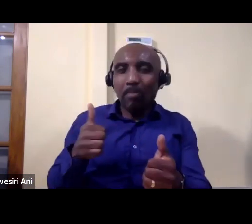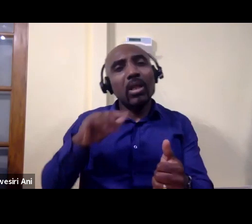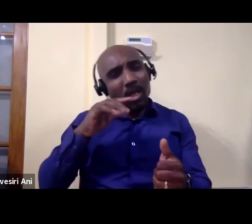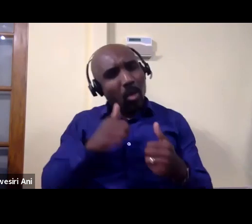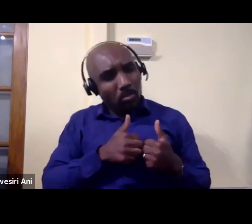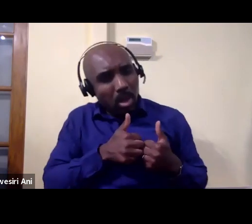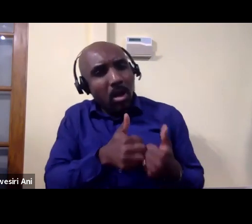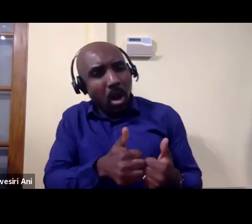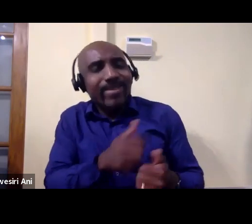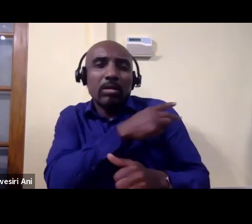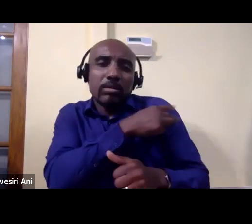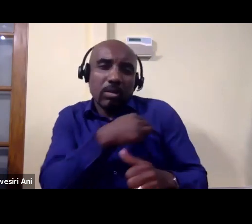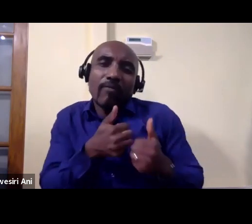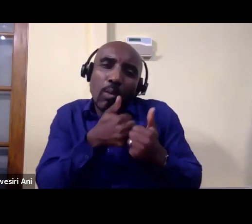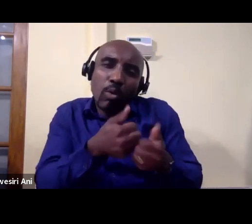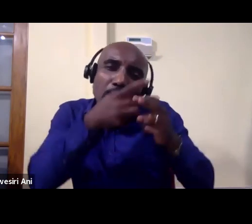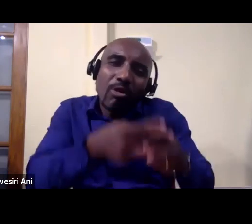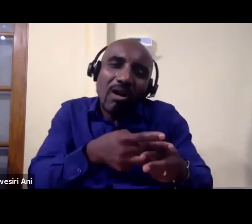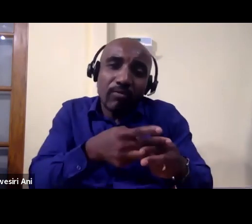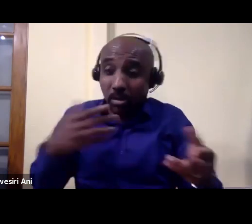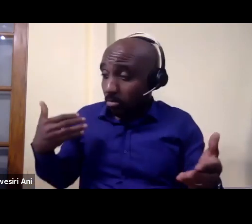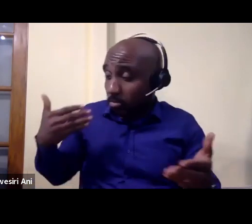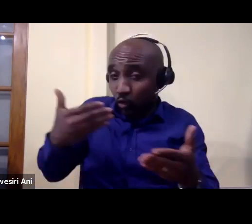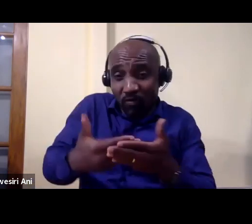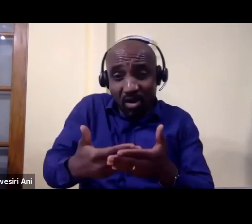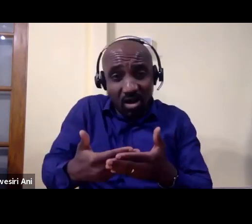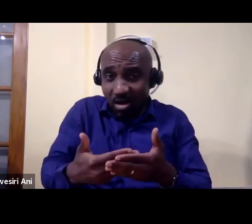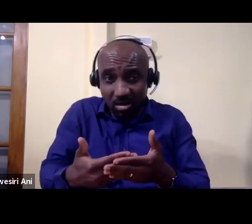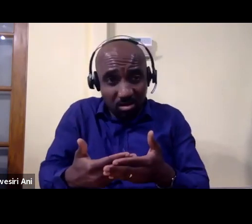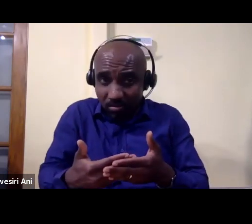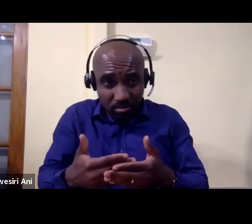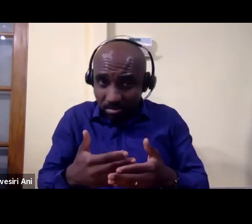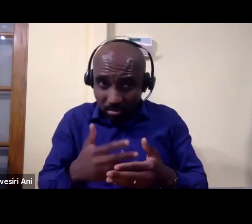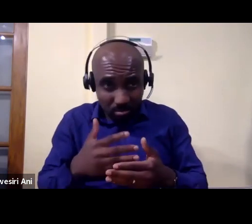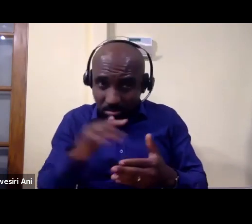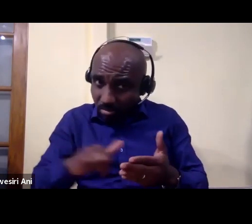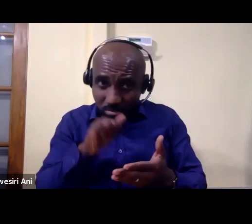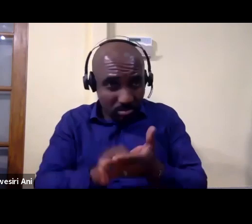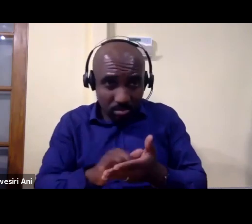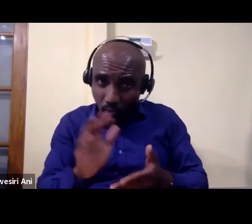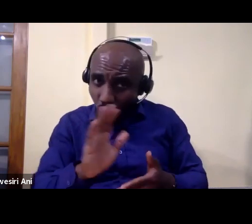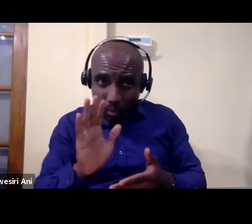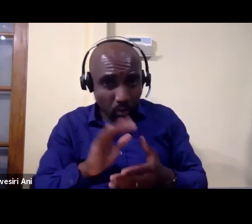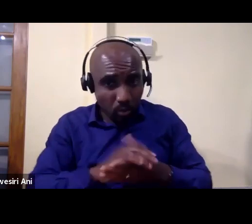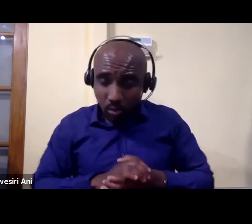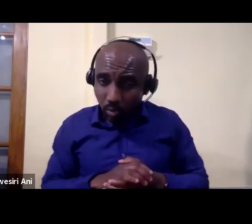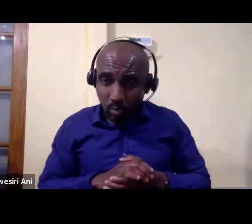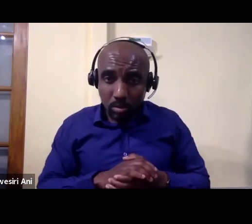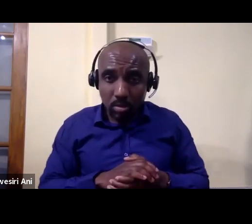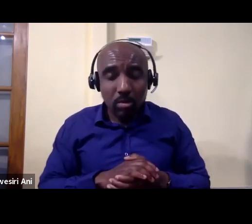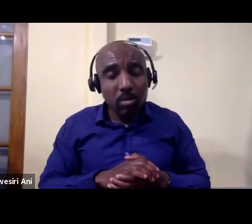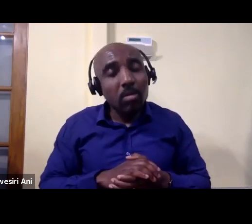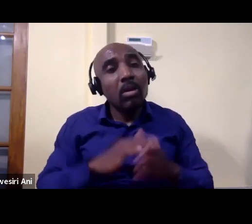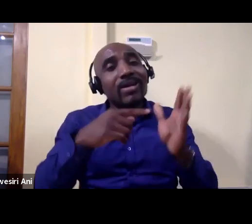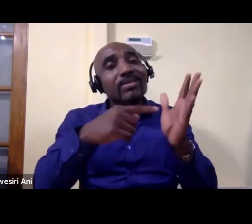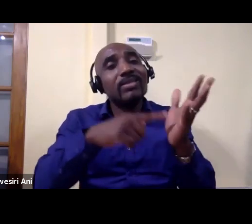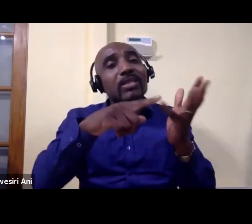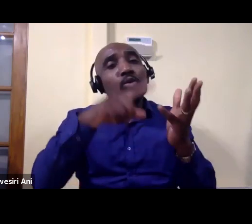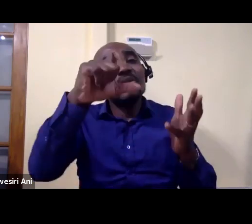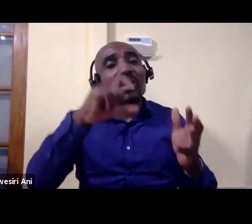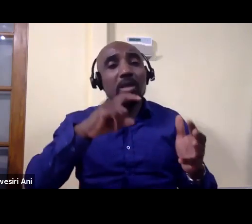people. But as we've seen so far, that is not the case. I think one of the things that we're doing at the moment at the TUC, as well